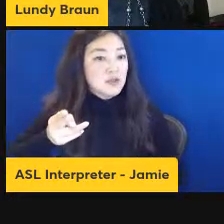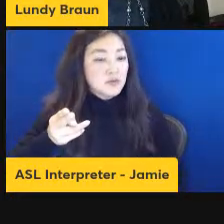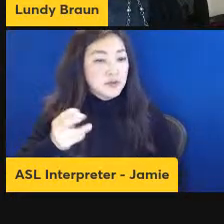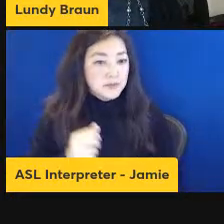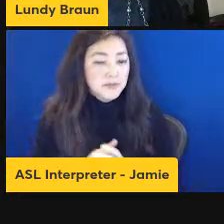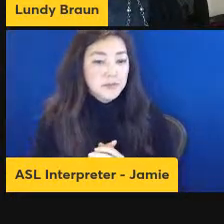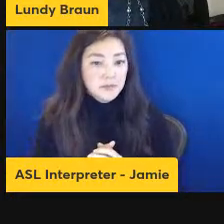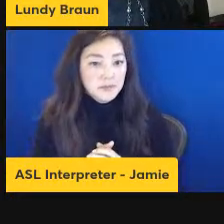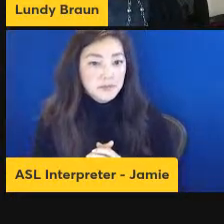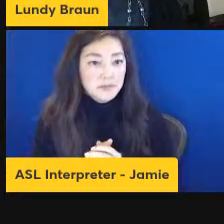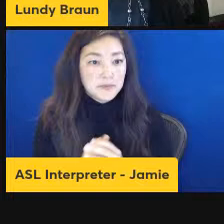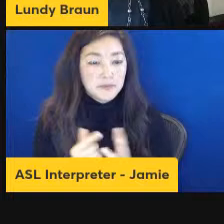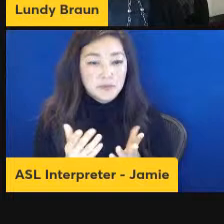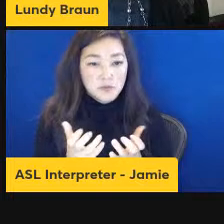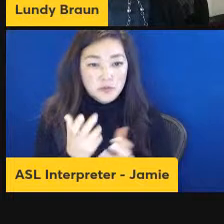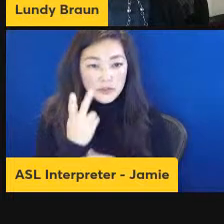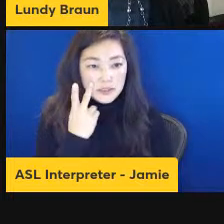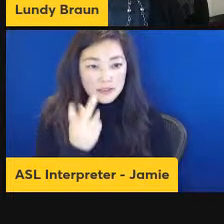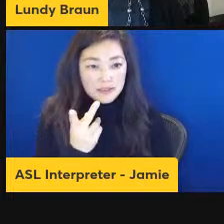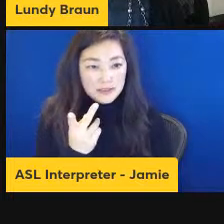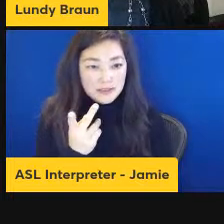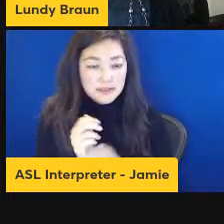Let me just see.